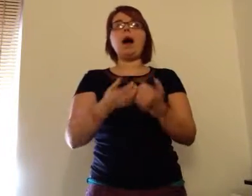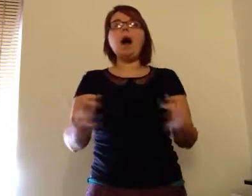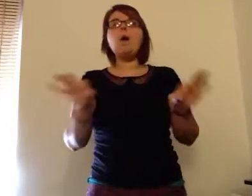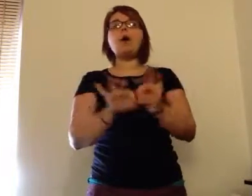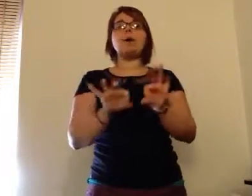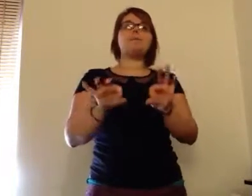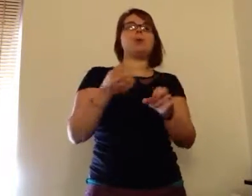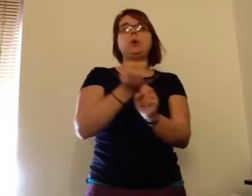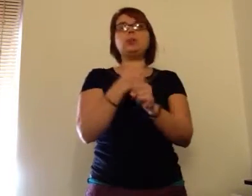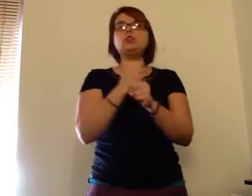show. And stuff like that.